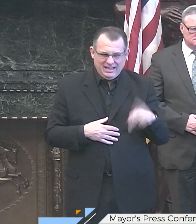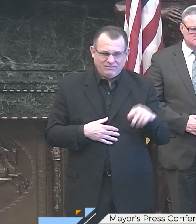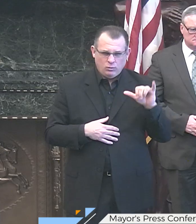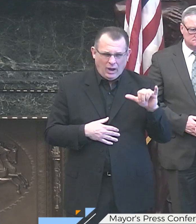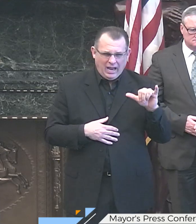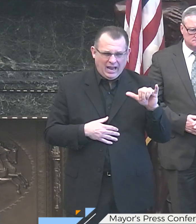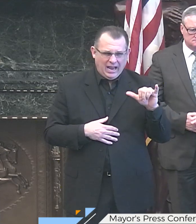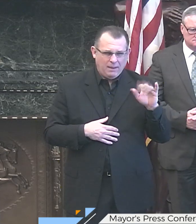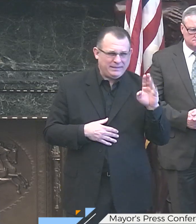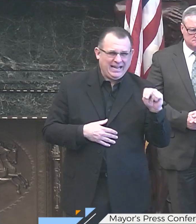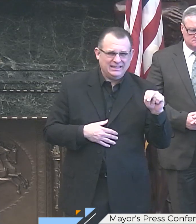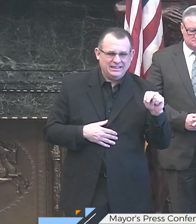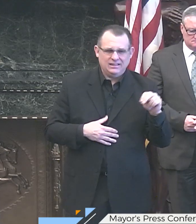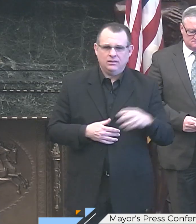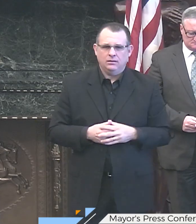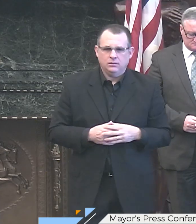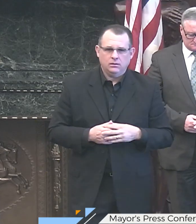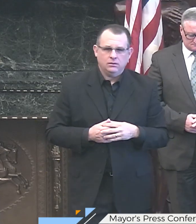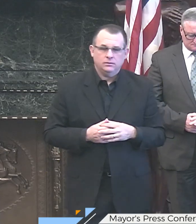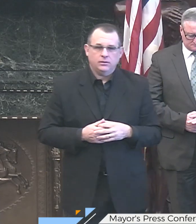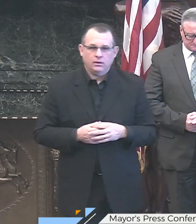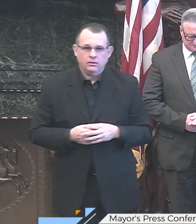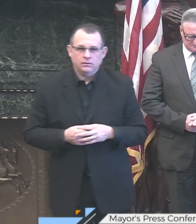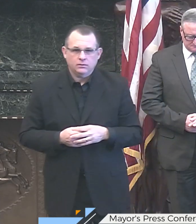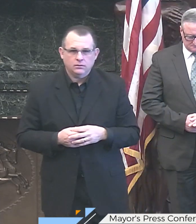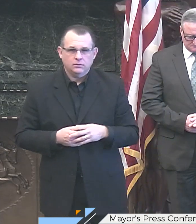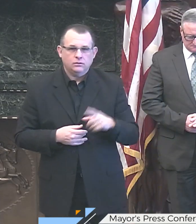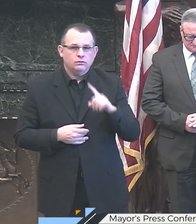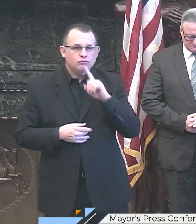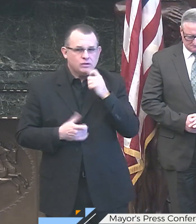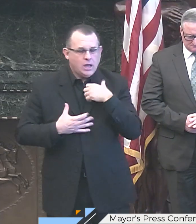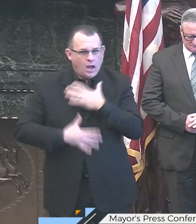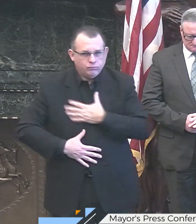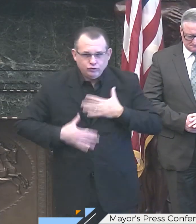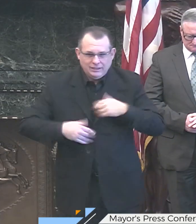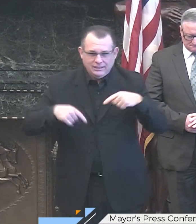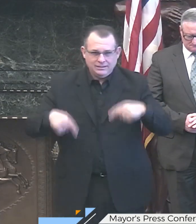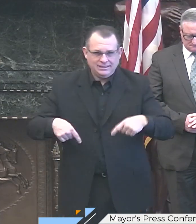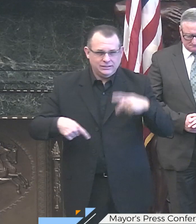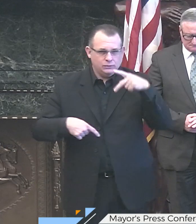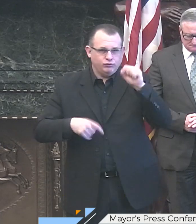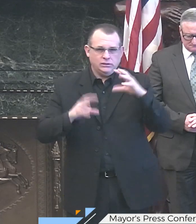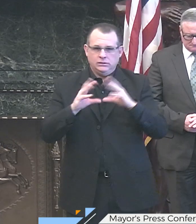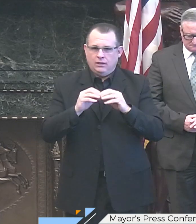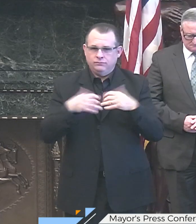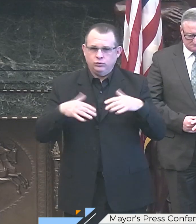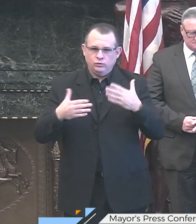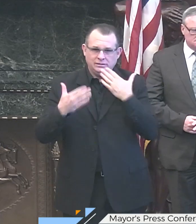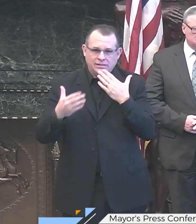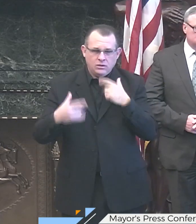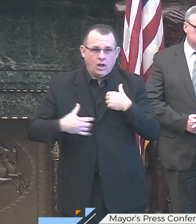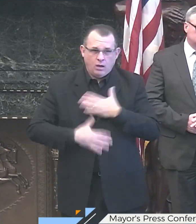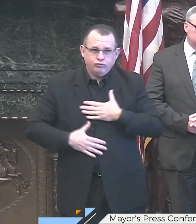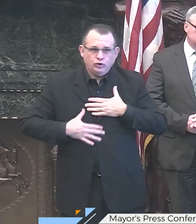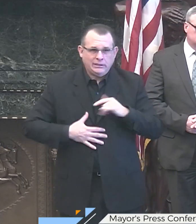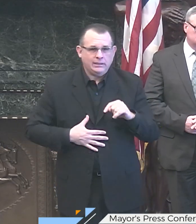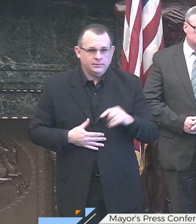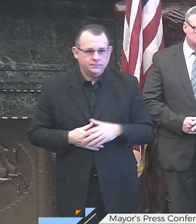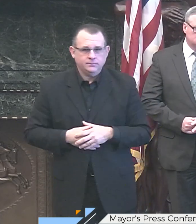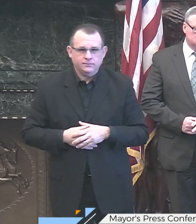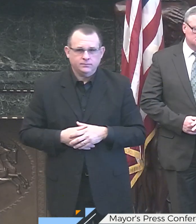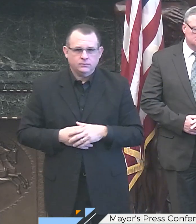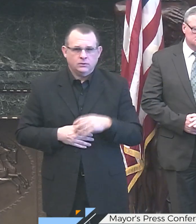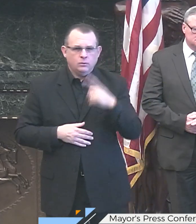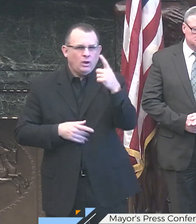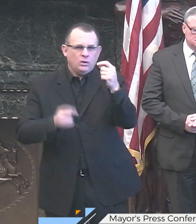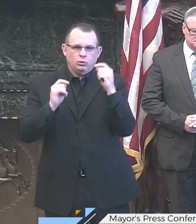the press conference. Hey guys, thanks for the press conference, really appreciate it. One quick question about the